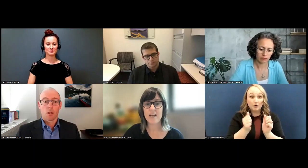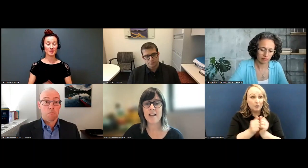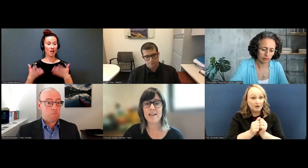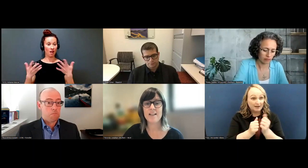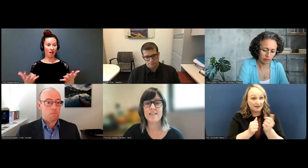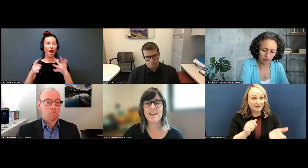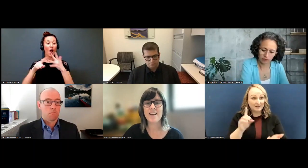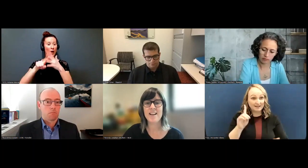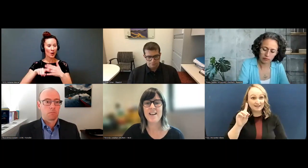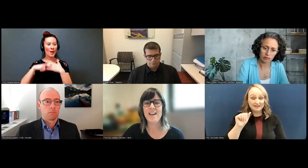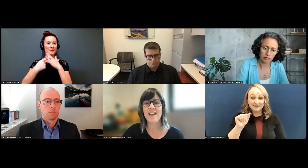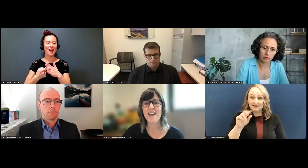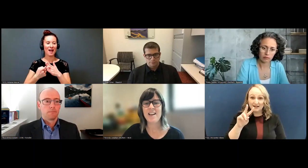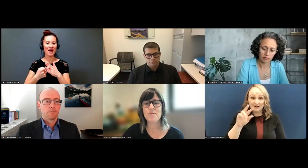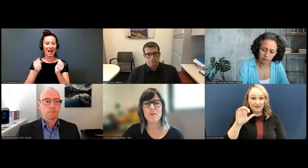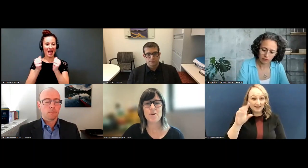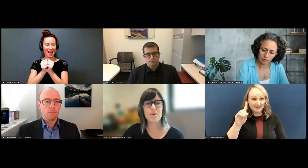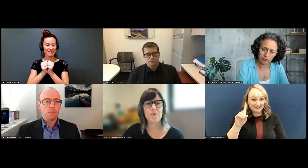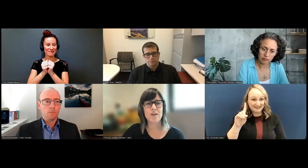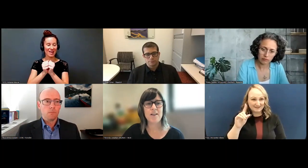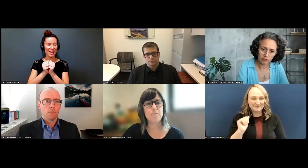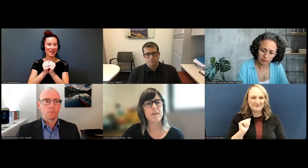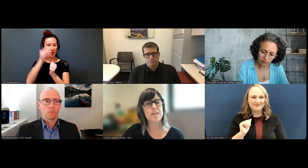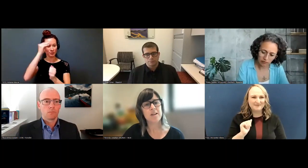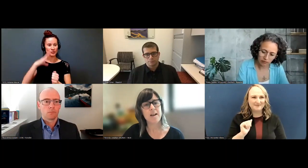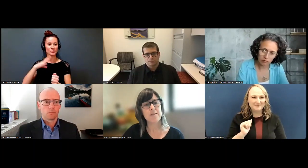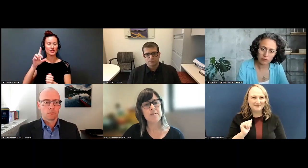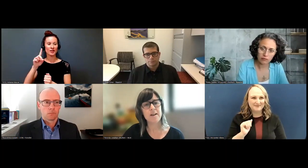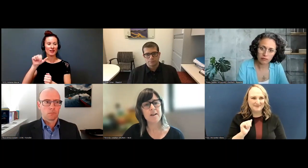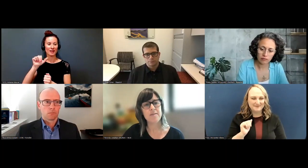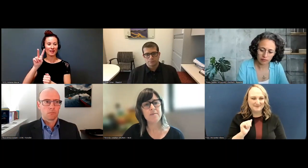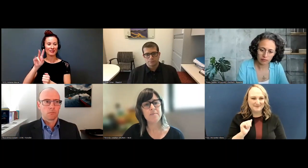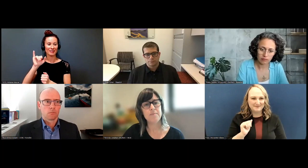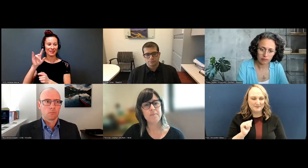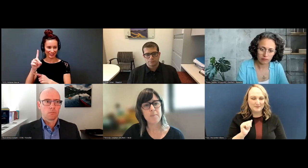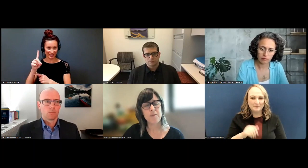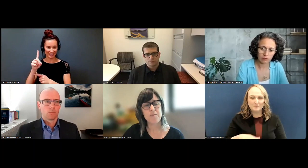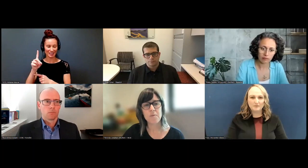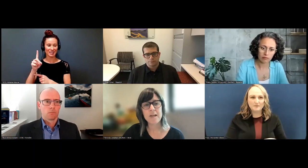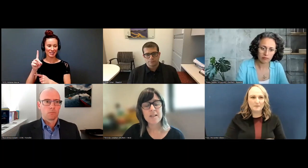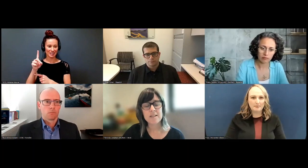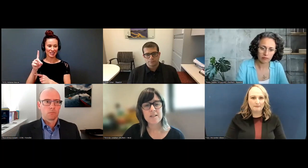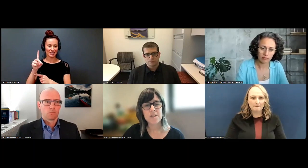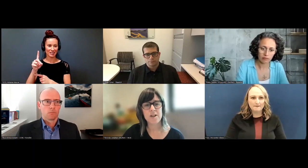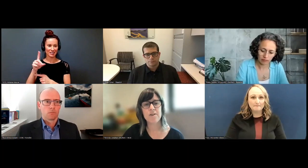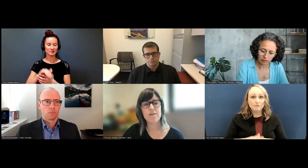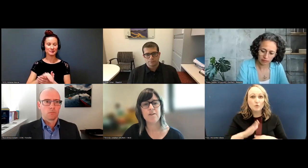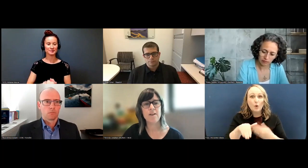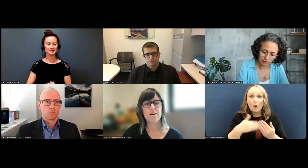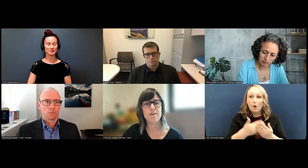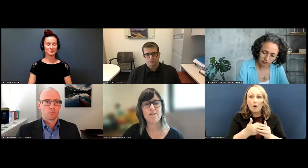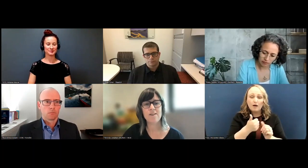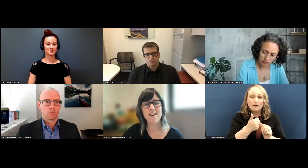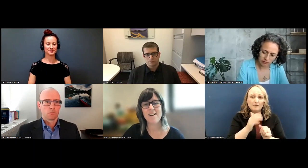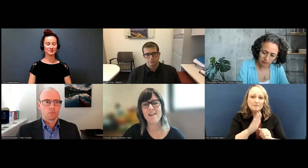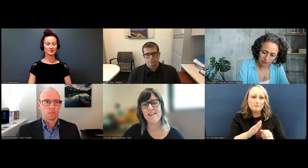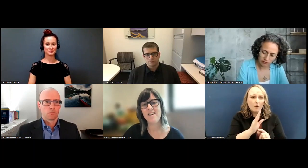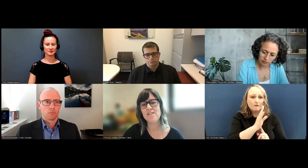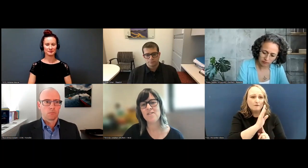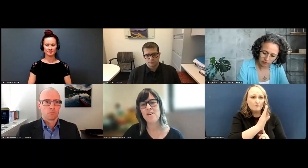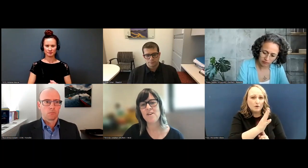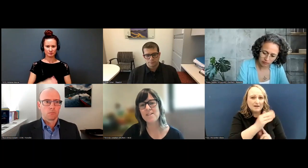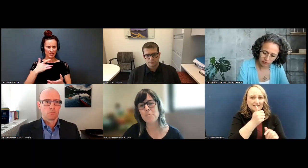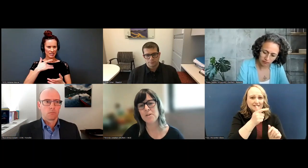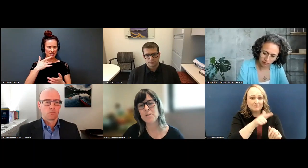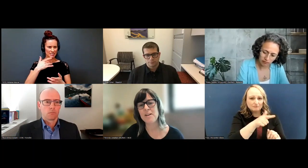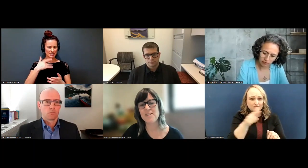David, and we are going to, everybody's going to have about 4 minutes to share their